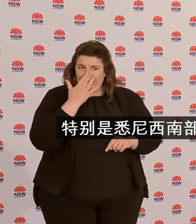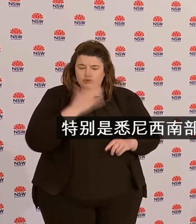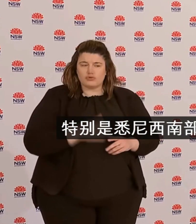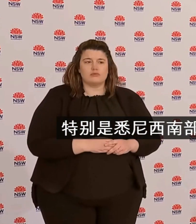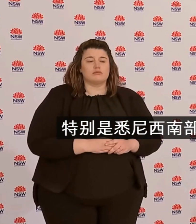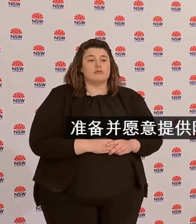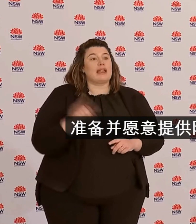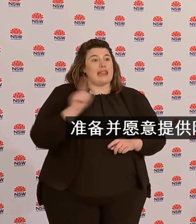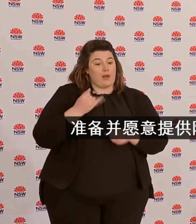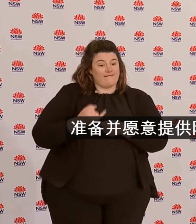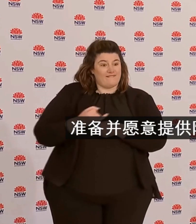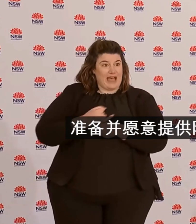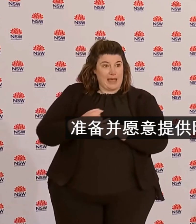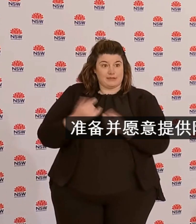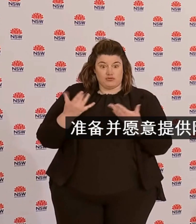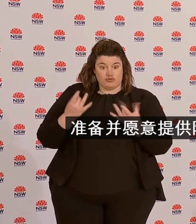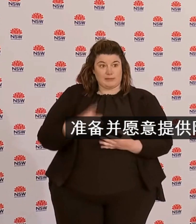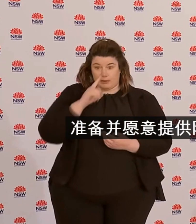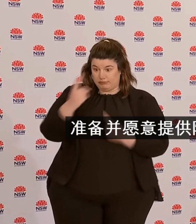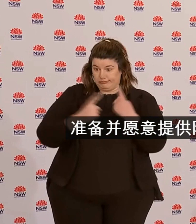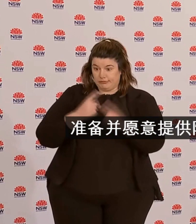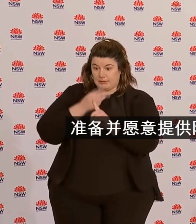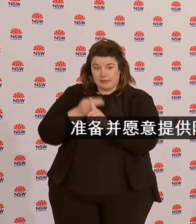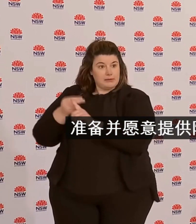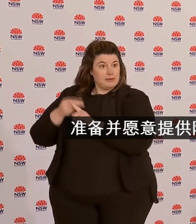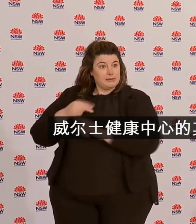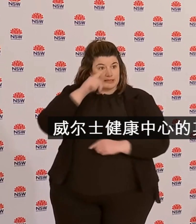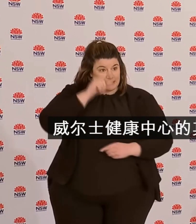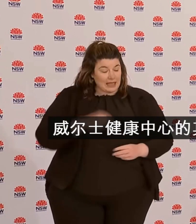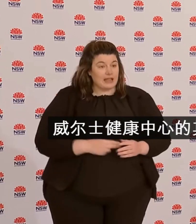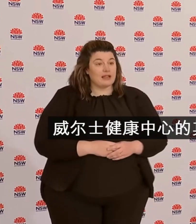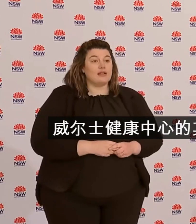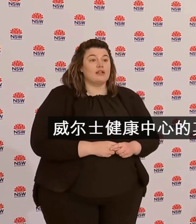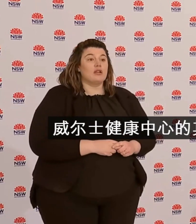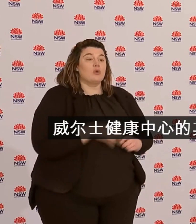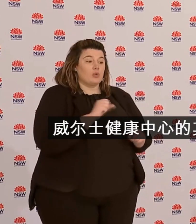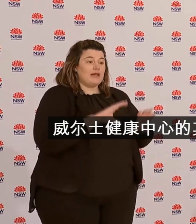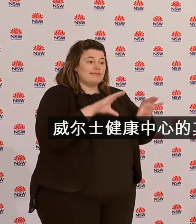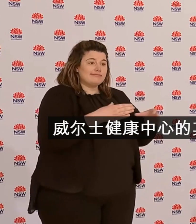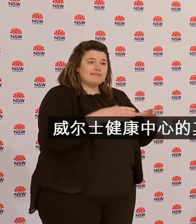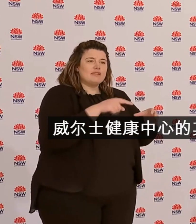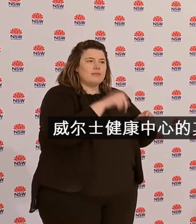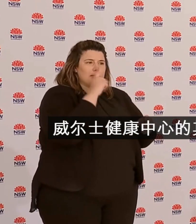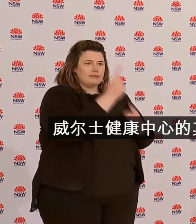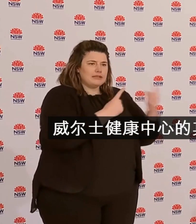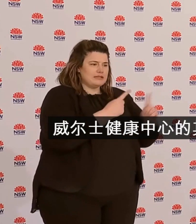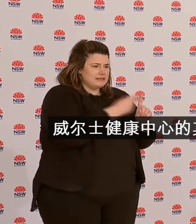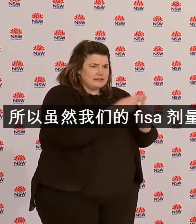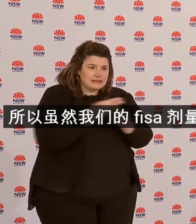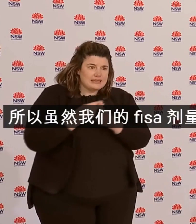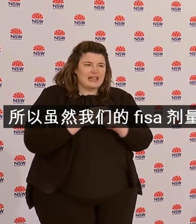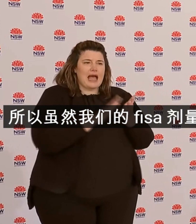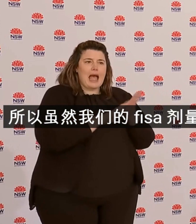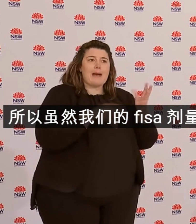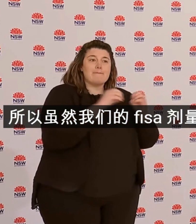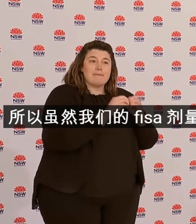community pharmacists that are now ready and willing to provide AstraZeneca. We have New South Wales health hubs in additional spots that can provide AstraZeneca.